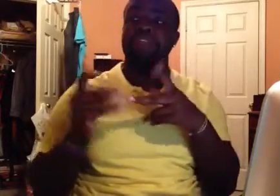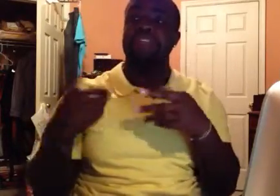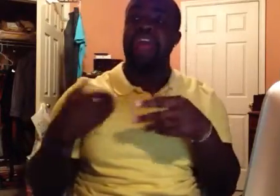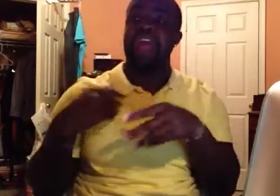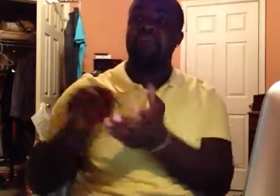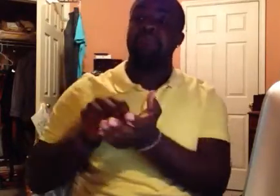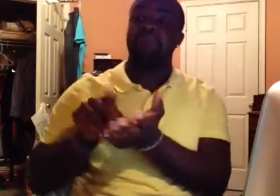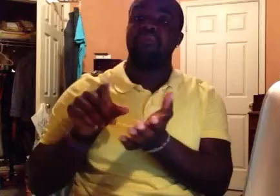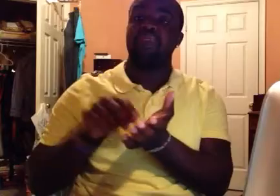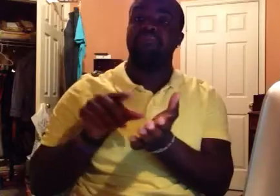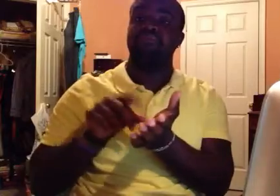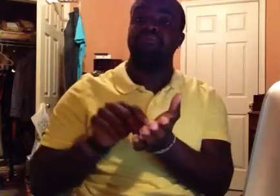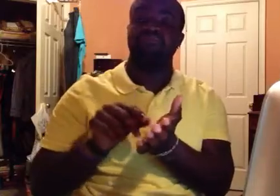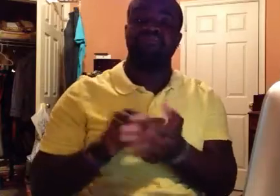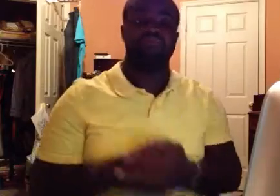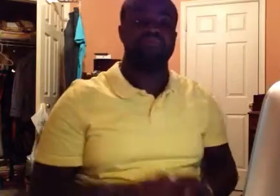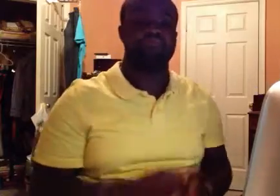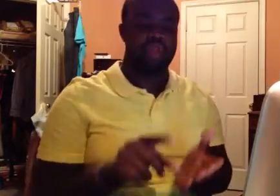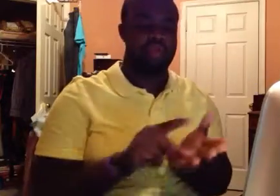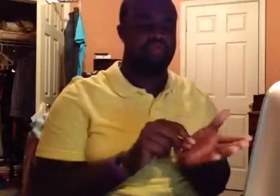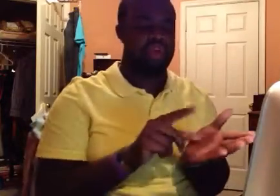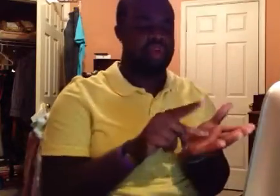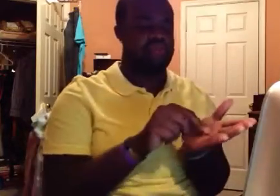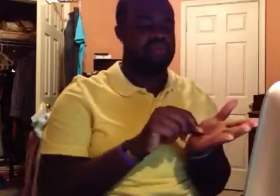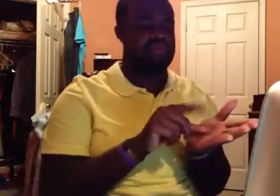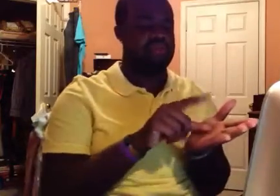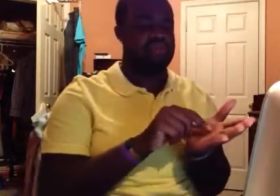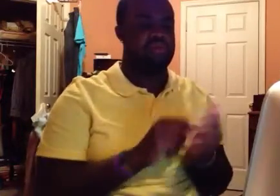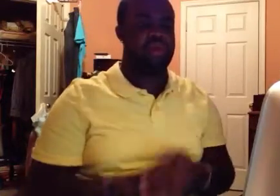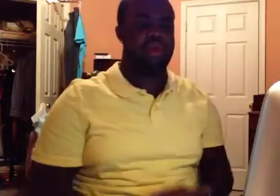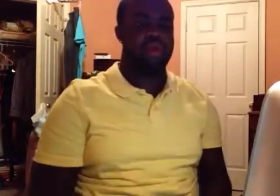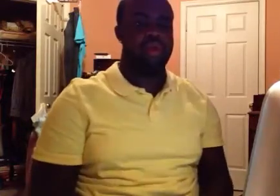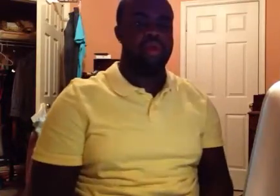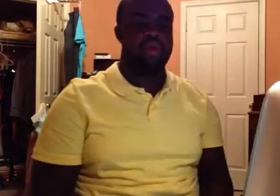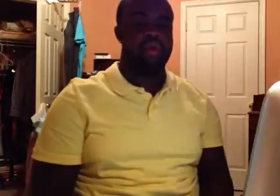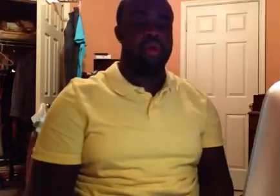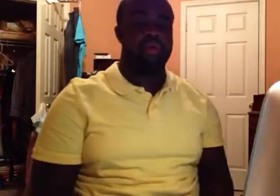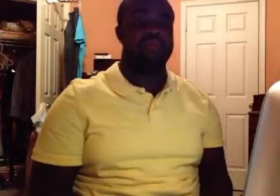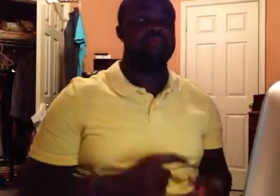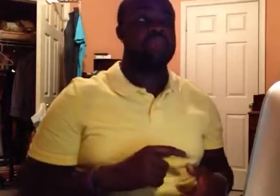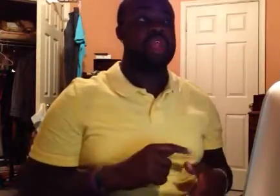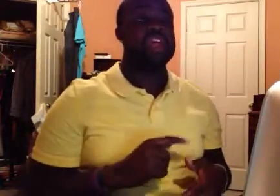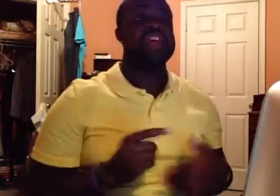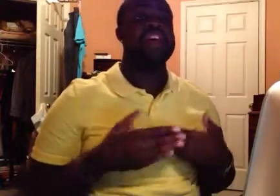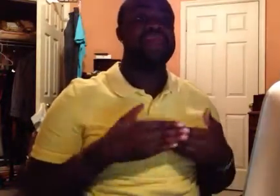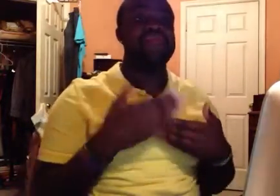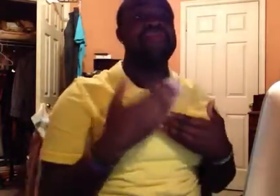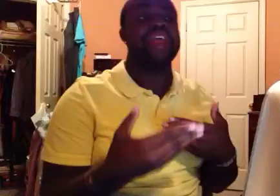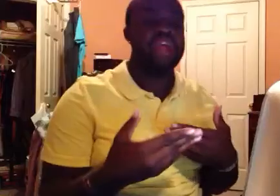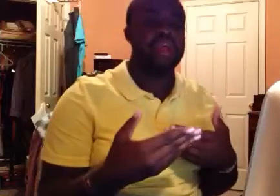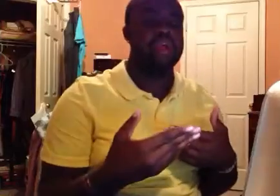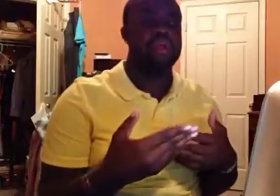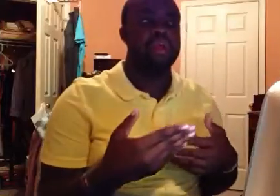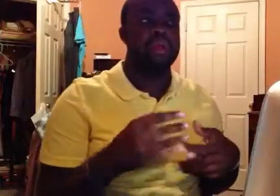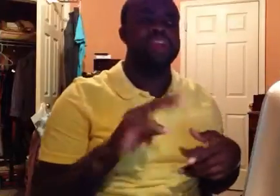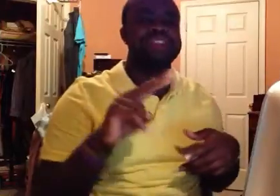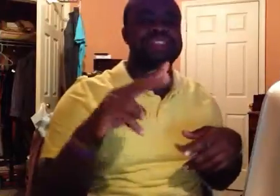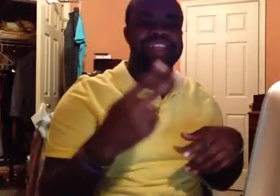print. Then all the checks come through. Then they go through what's called the second edit, which is basically physically looking at the checks. Now that depends, again,